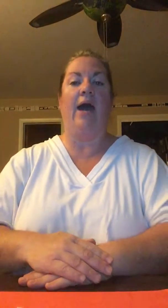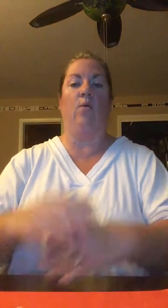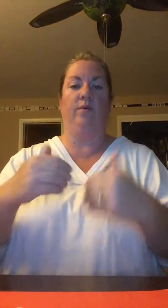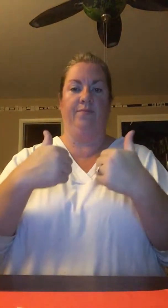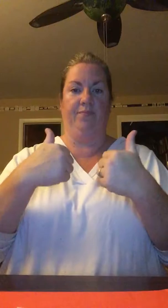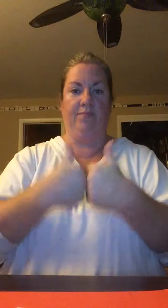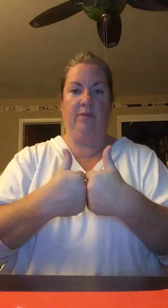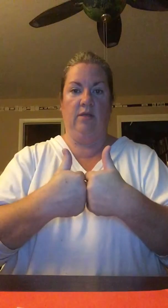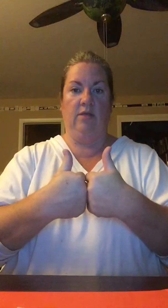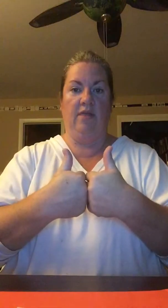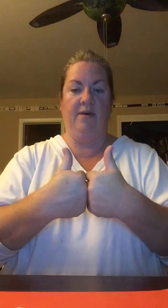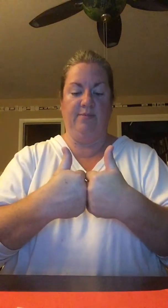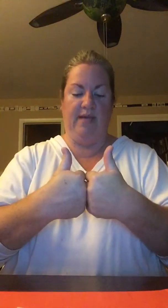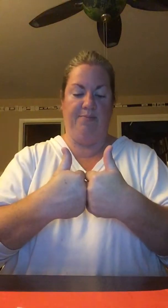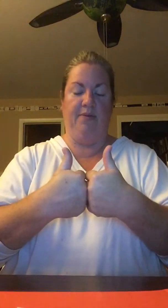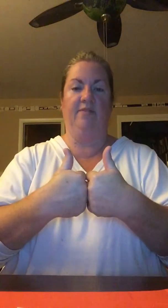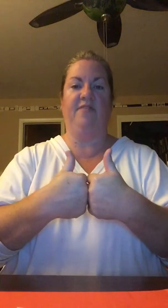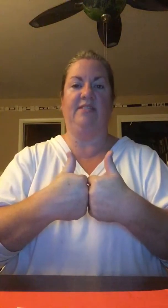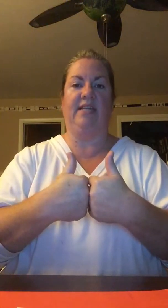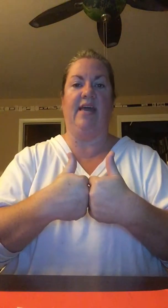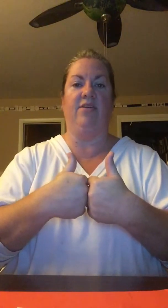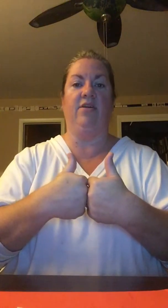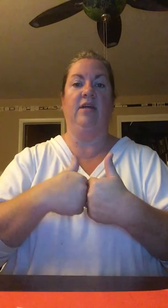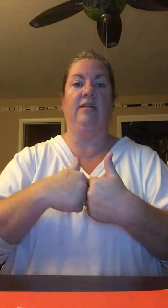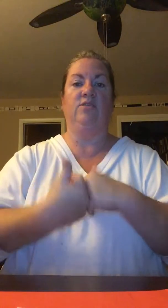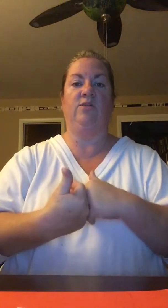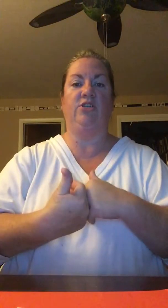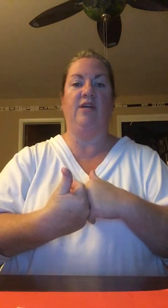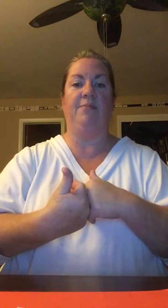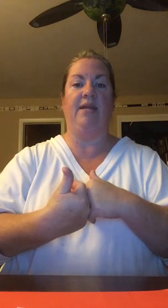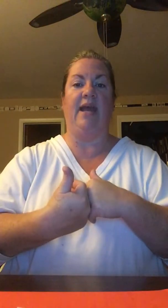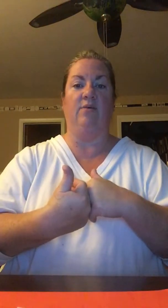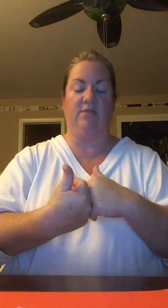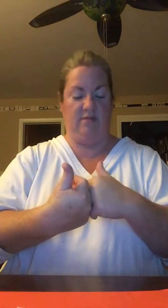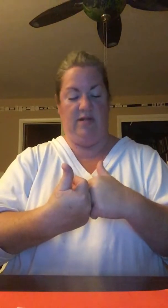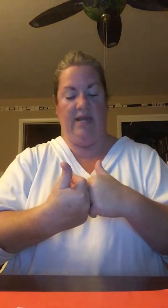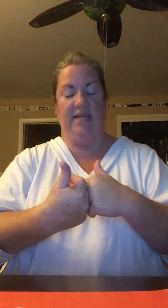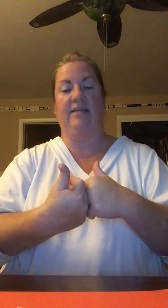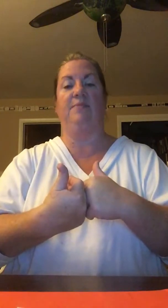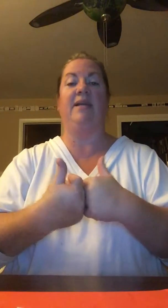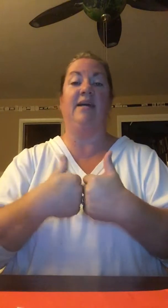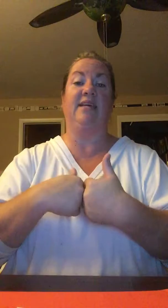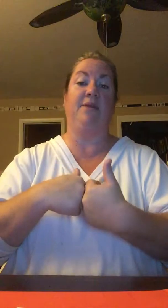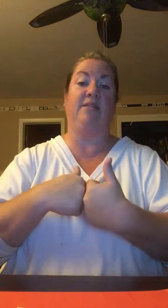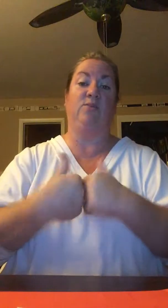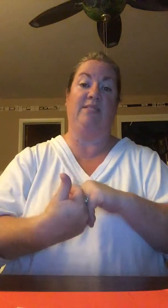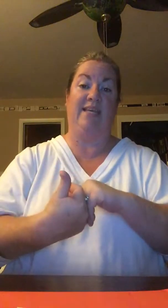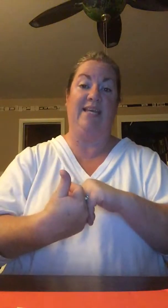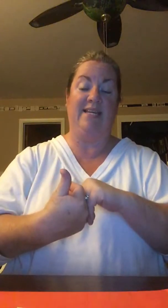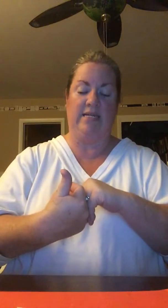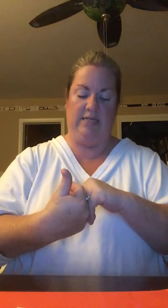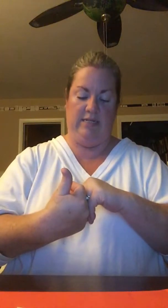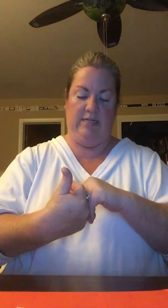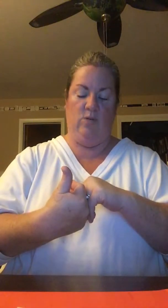How. Thumbs up, fists together, twist your dominant out. And yes, my non-dominant is twisting in, while